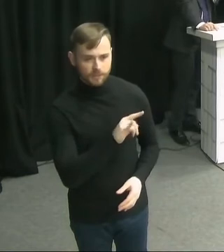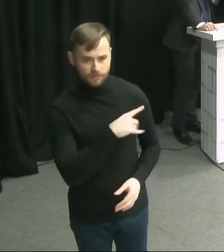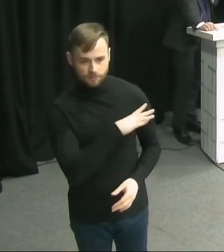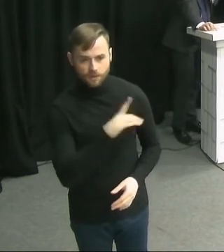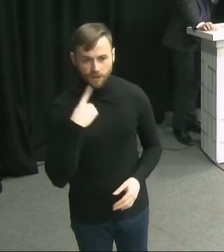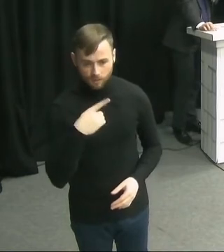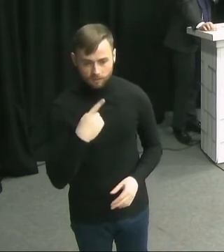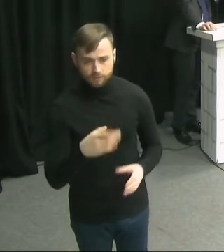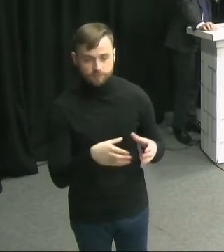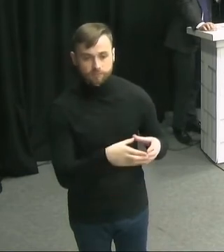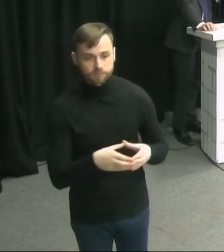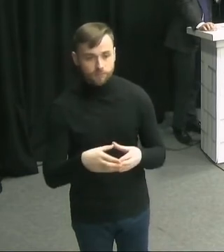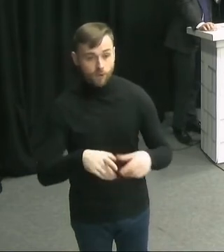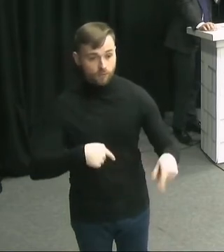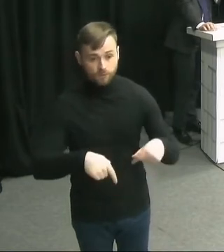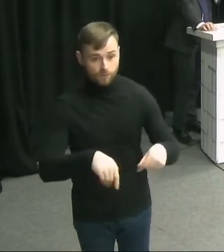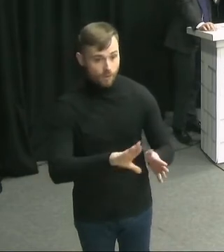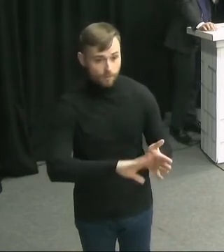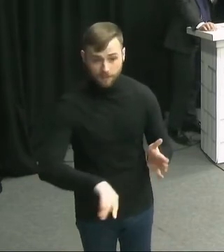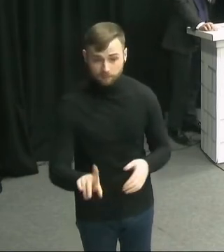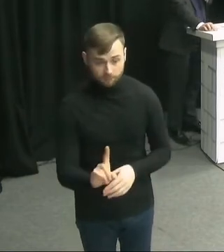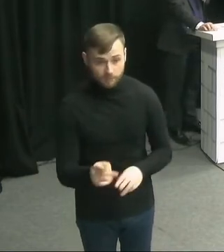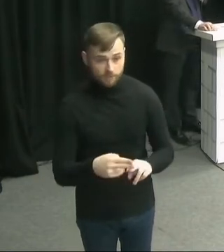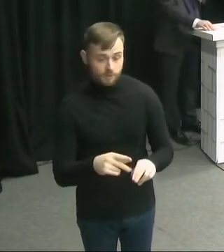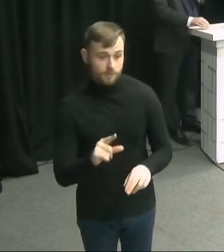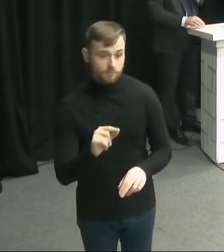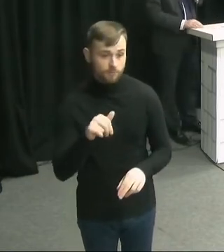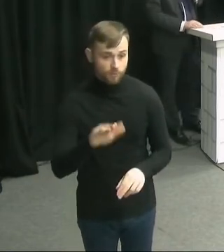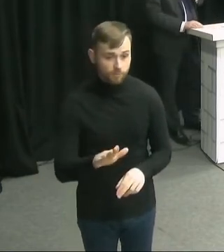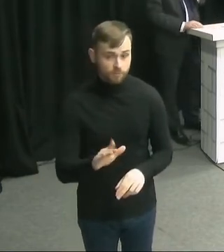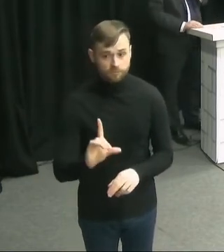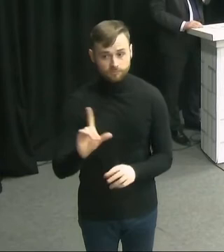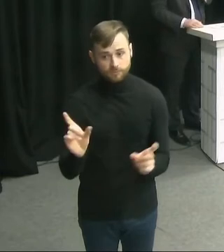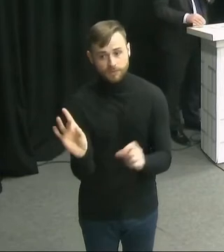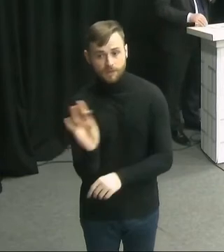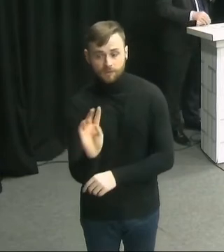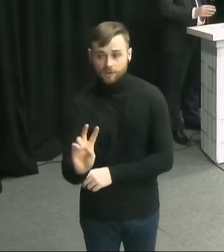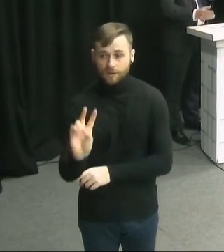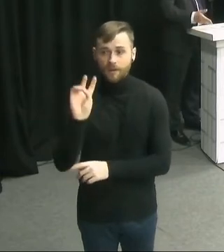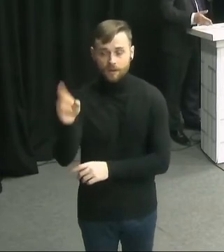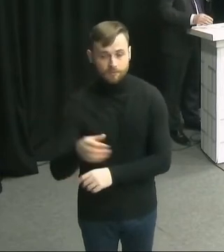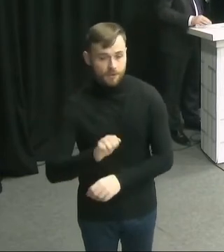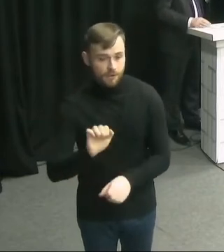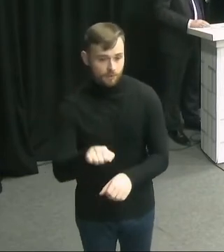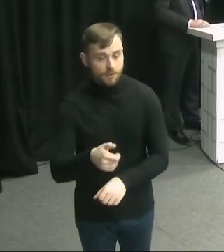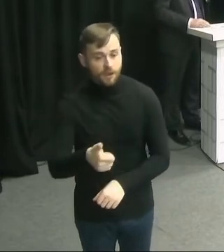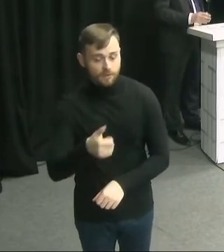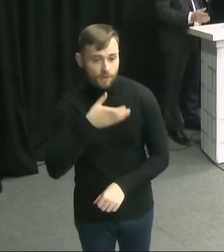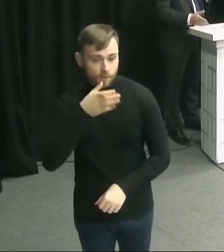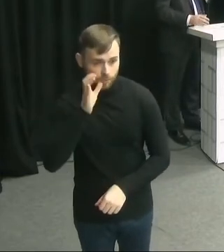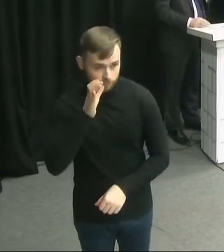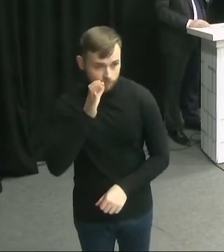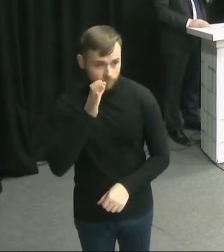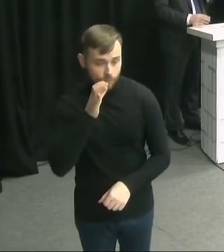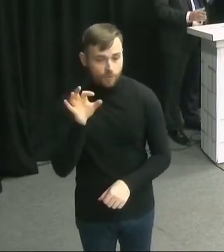pub and discuss a number of questions, including scientific questions, political questions, life questions, everything.